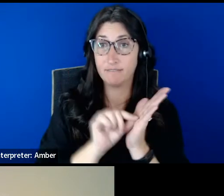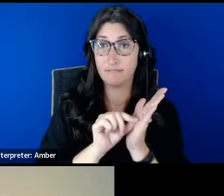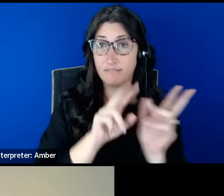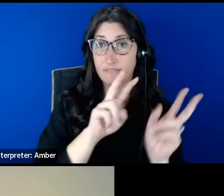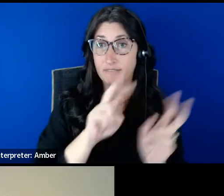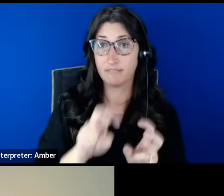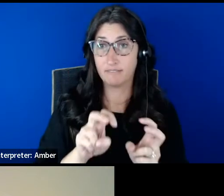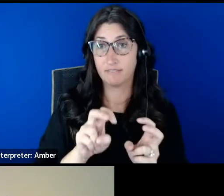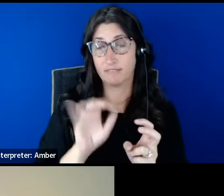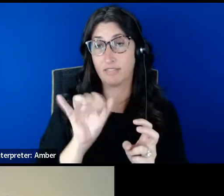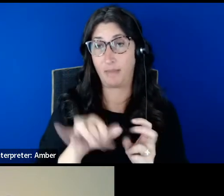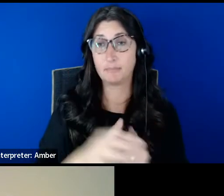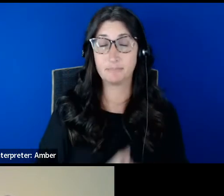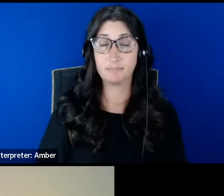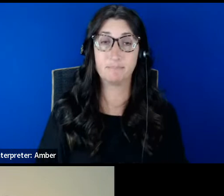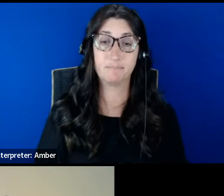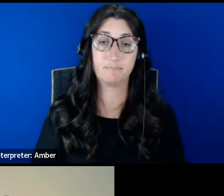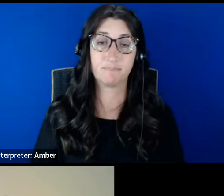forth.